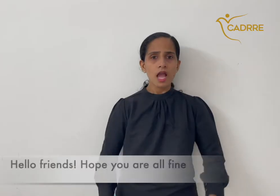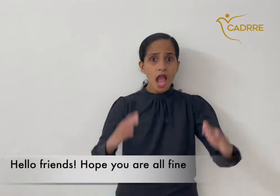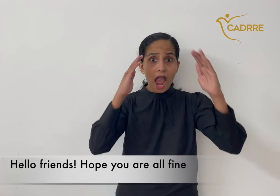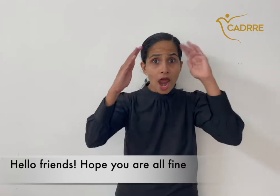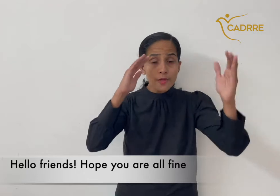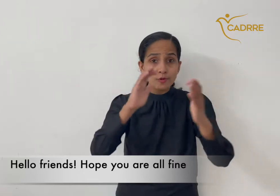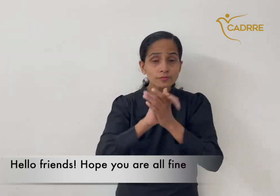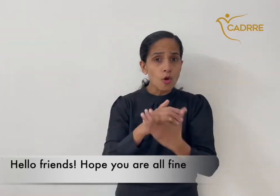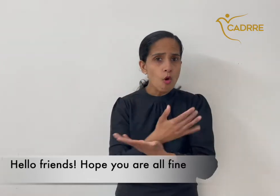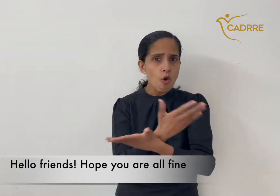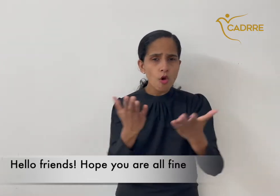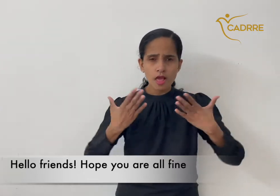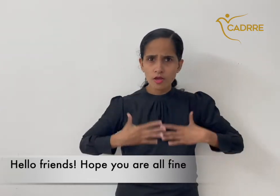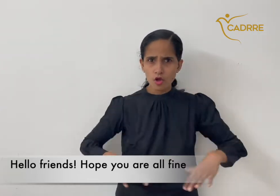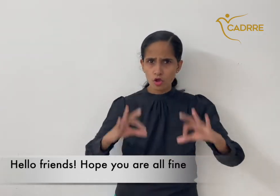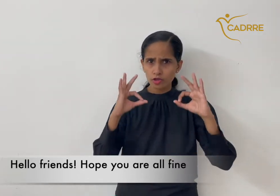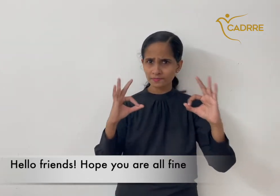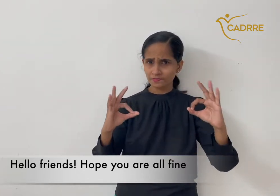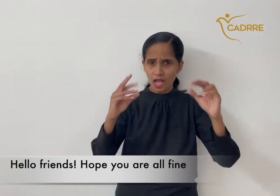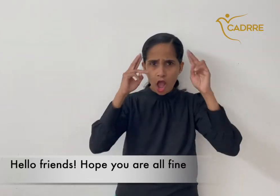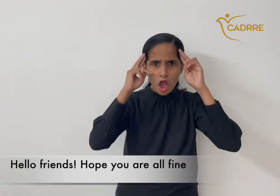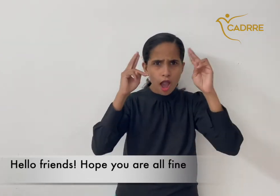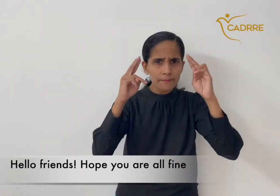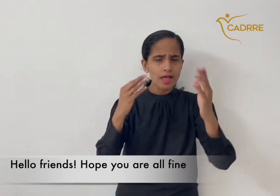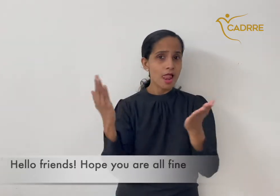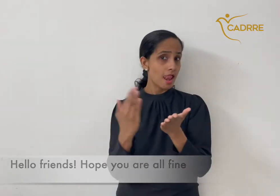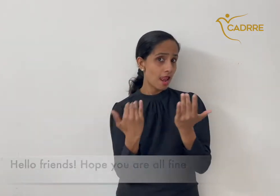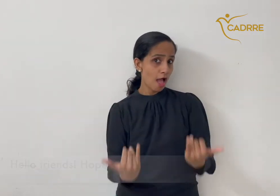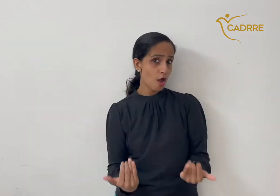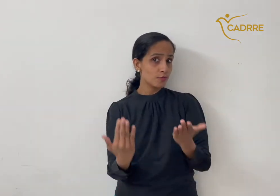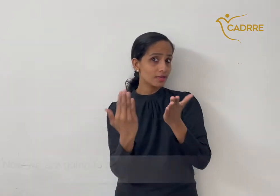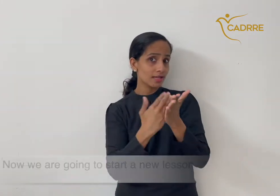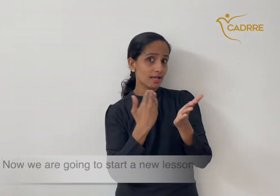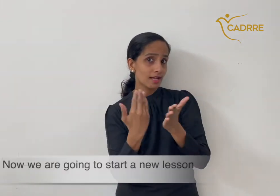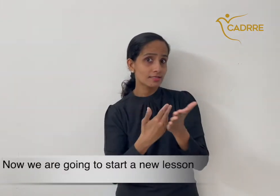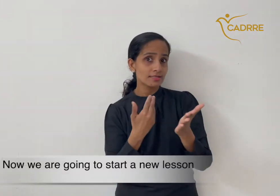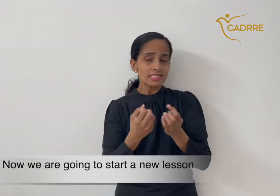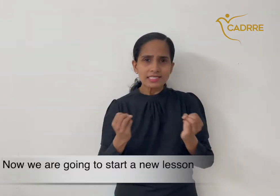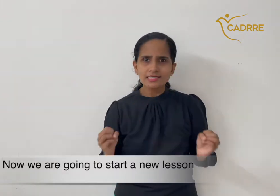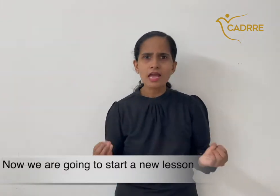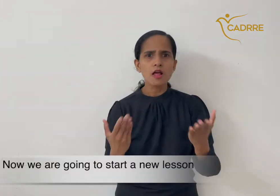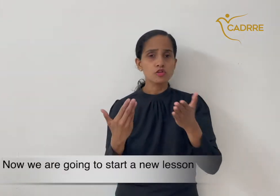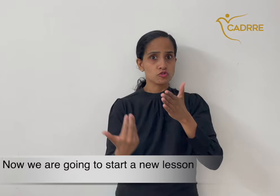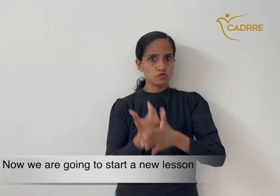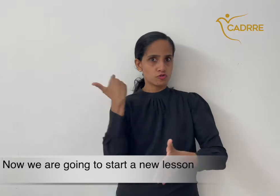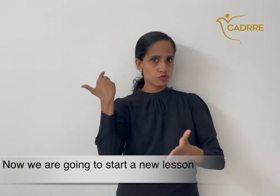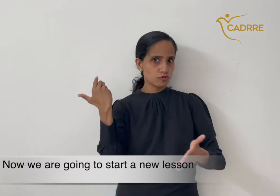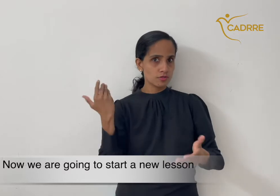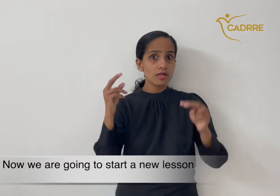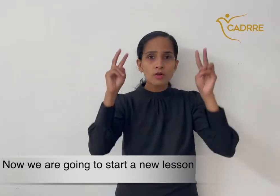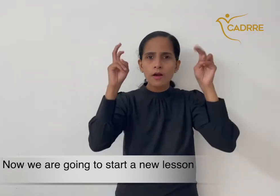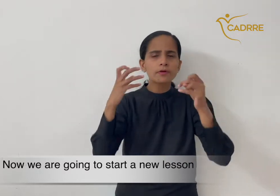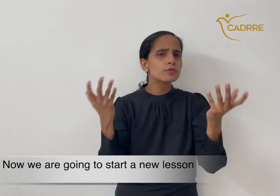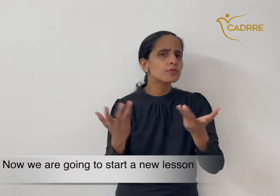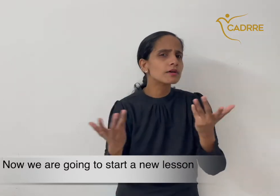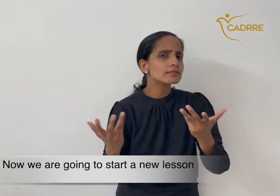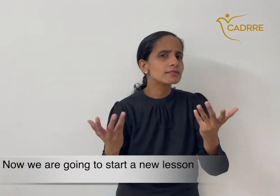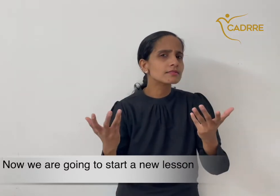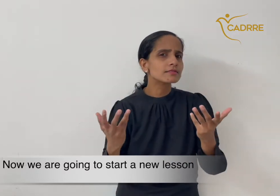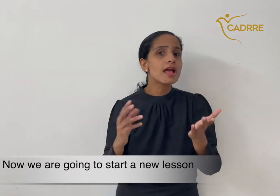Hello friends, hope you're all fine. Now we are going to start a new lesson.